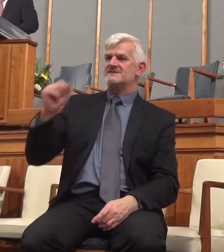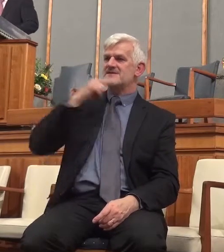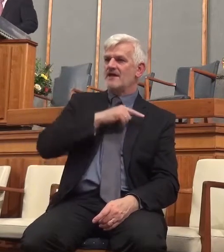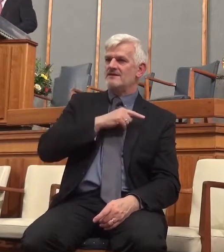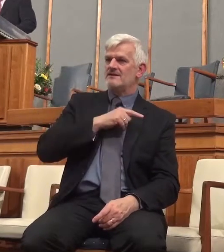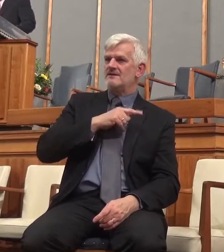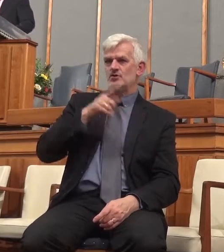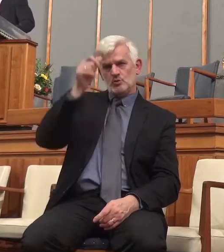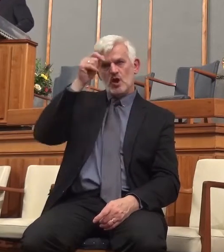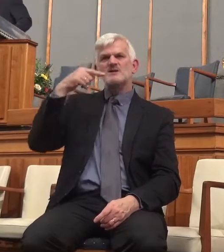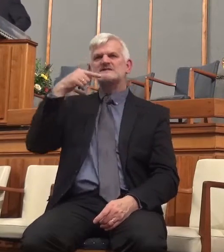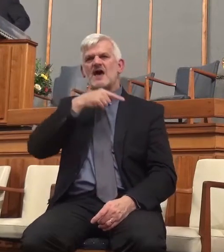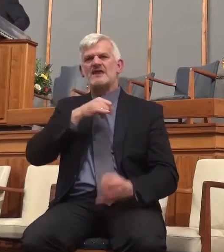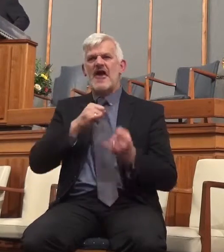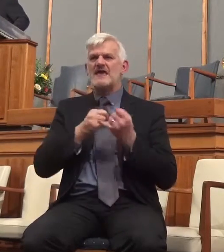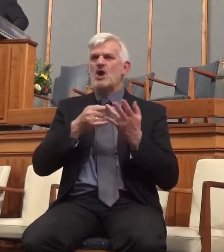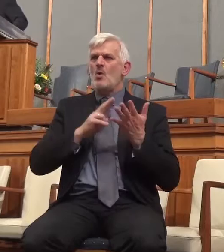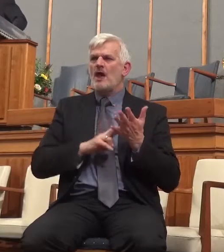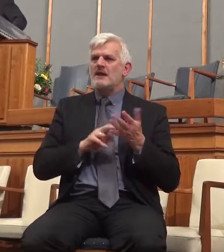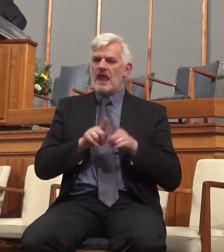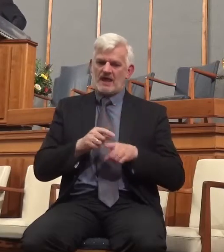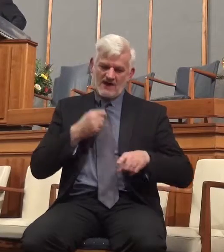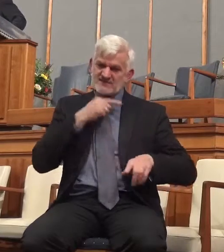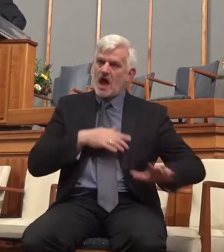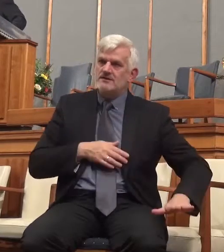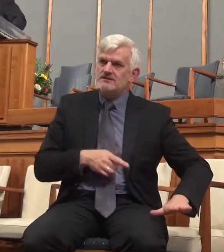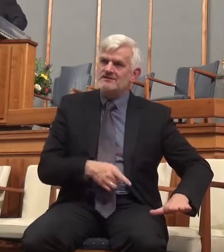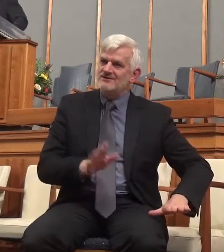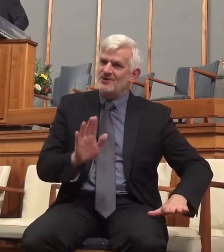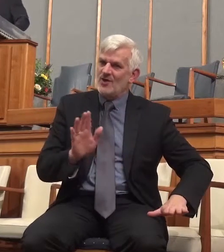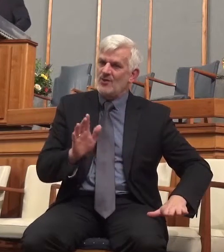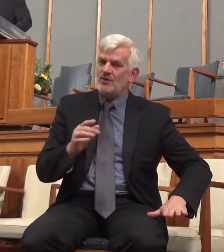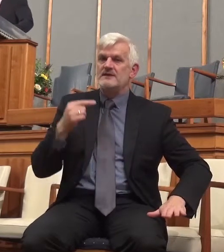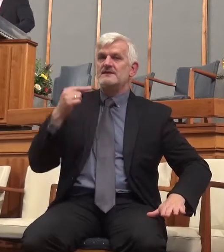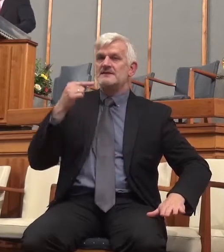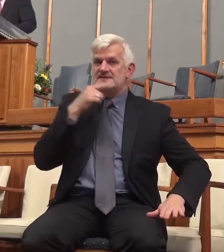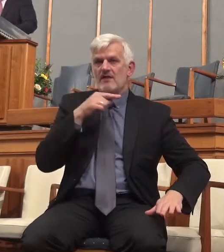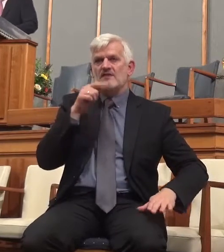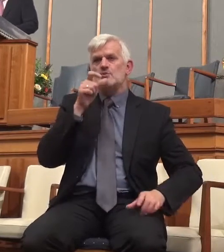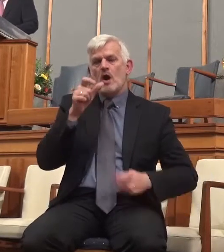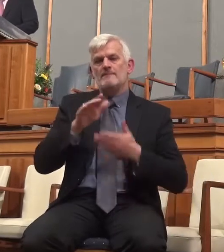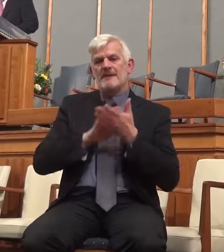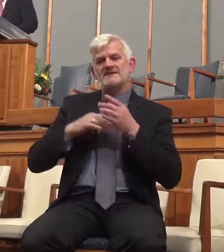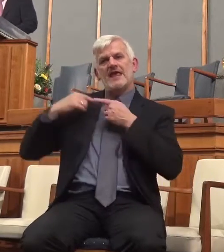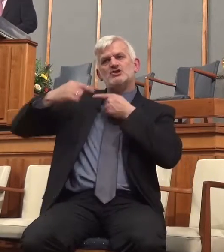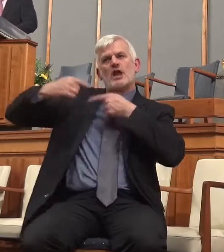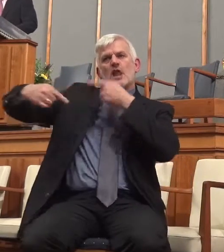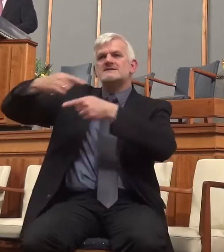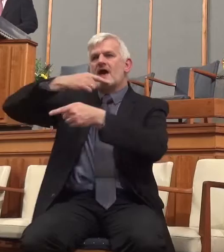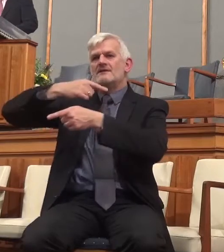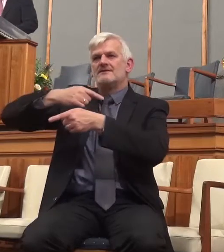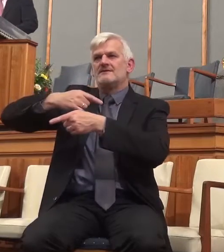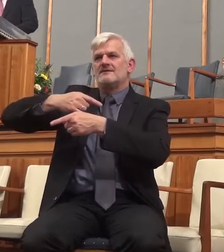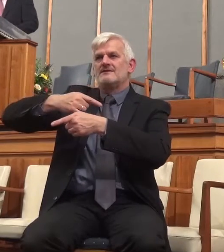refer to a Son. He's an eternal Son who's equally God, who's equally powerful, who never been